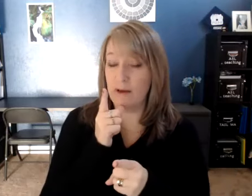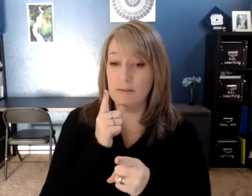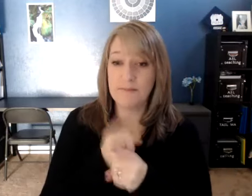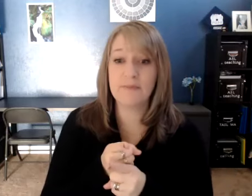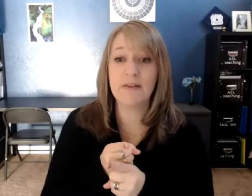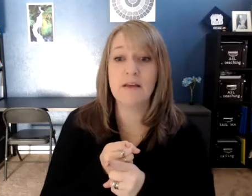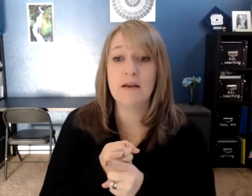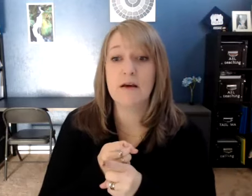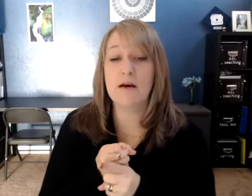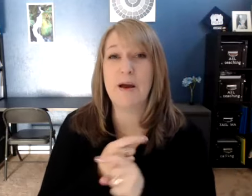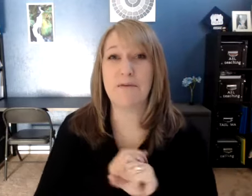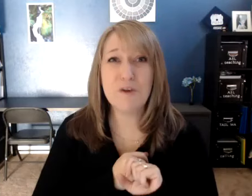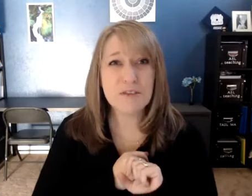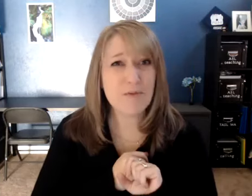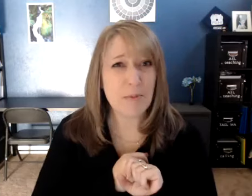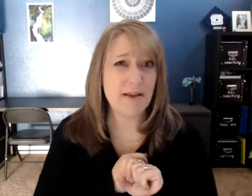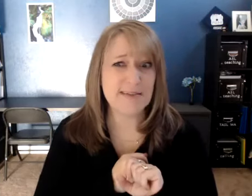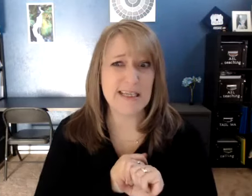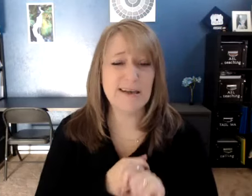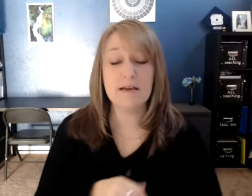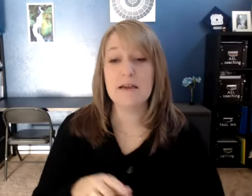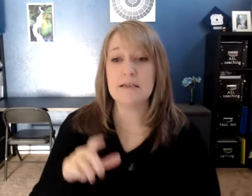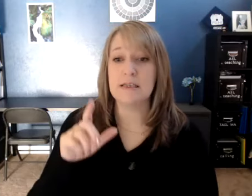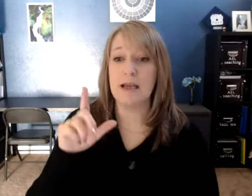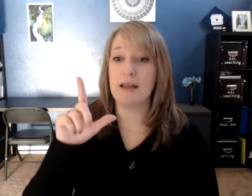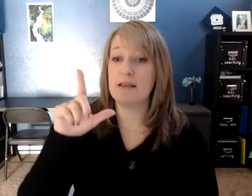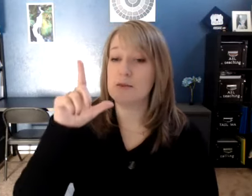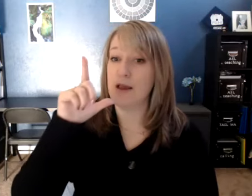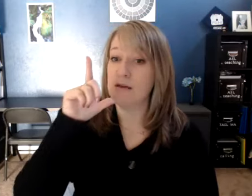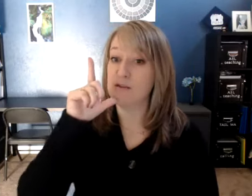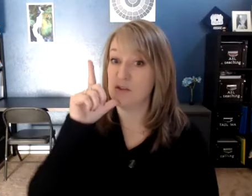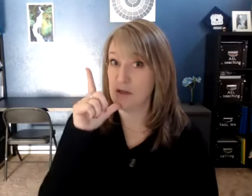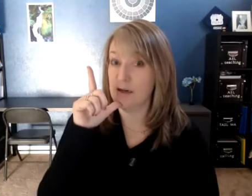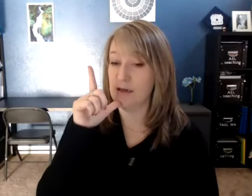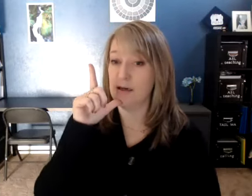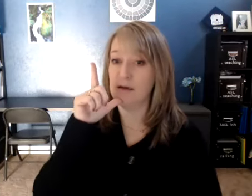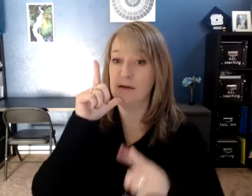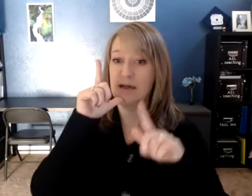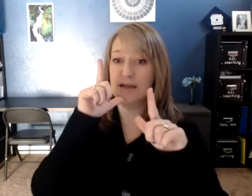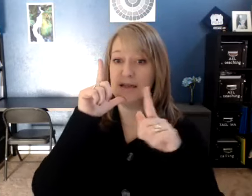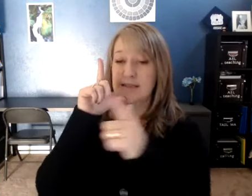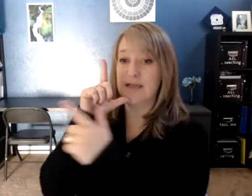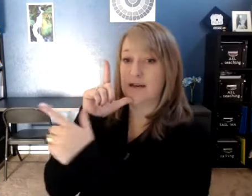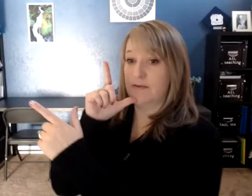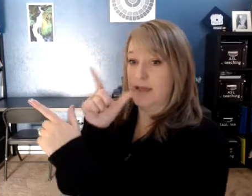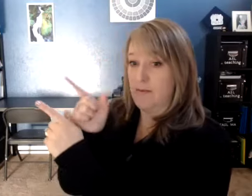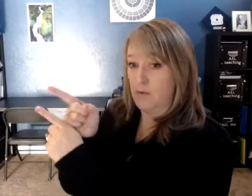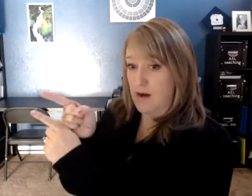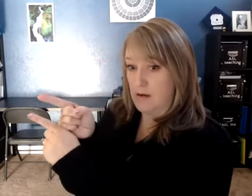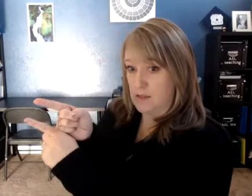way. A few deaf people I've seen sign it this way. So you start here, and then instead of like coming right on